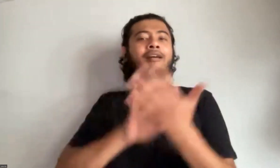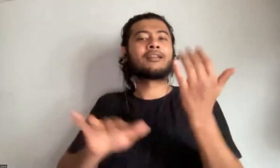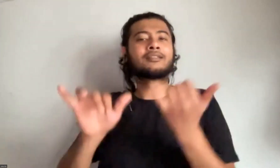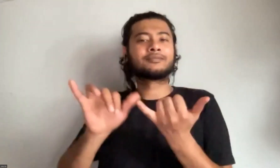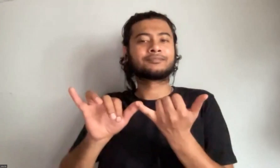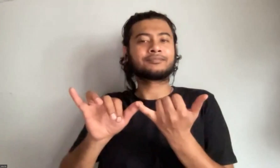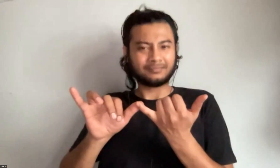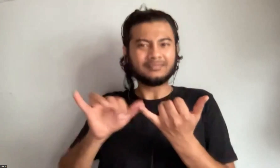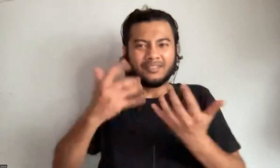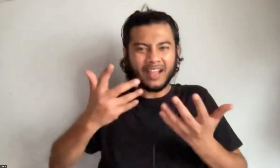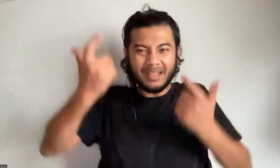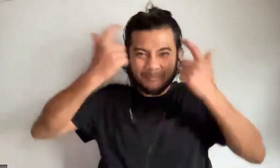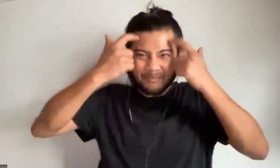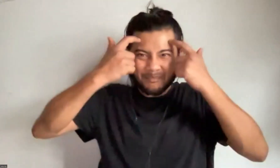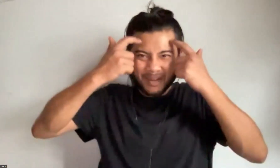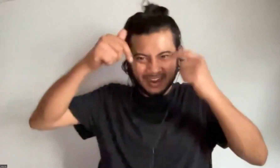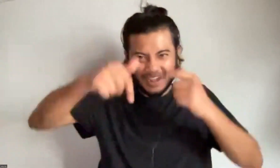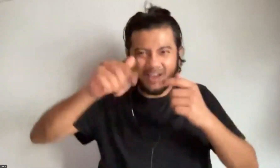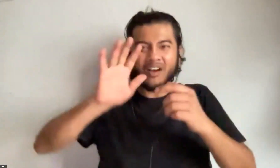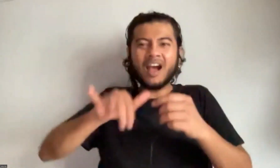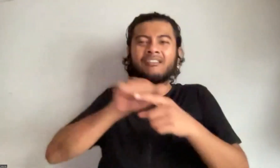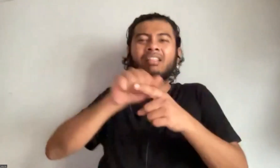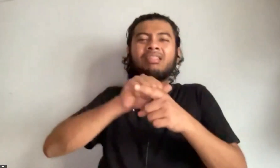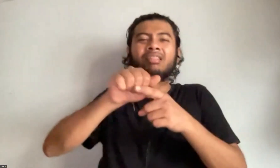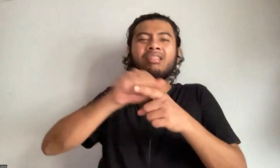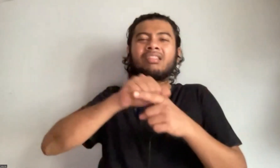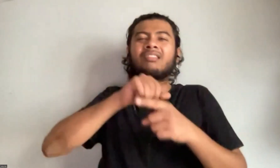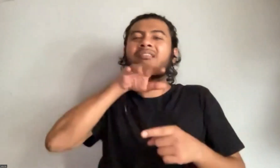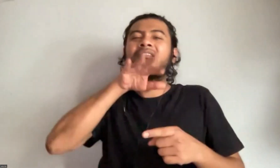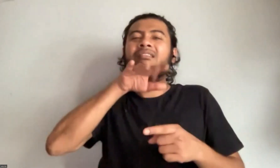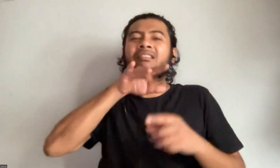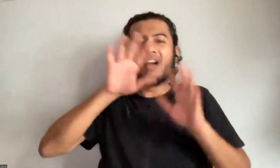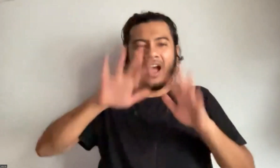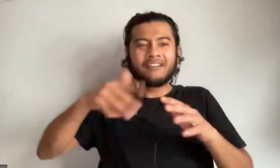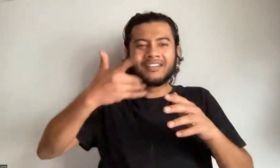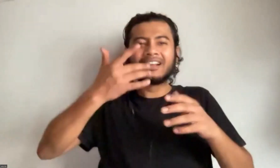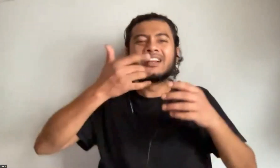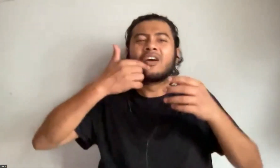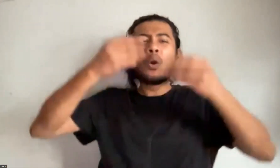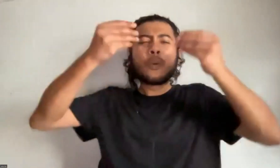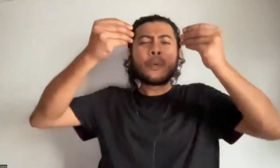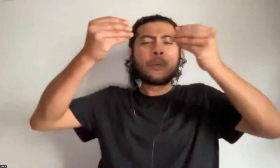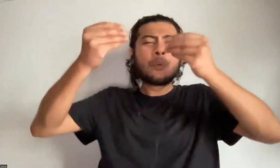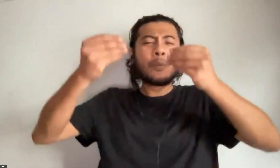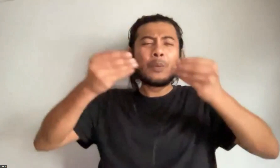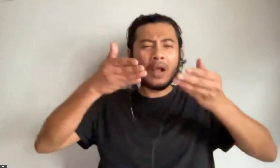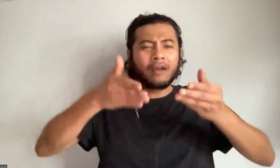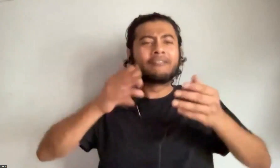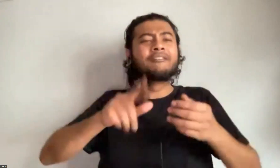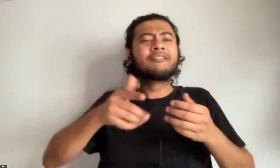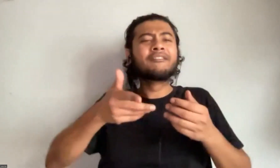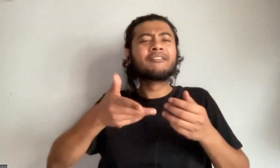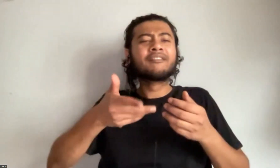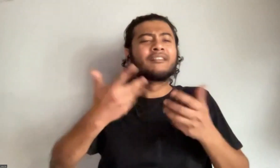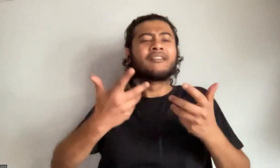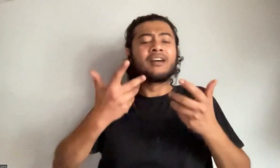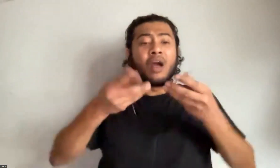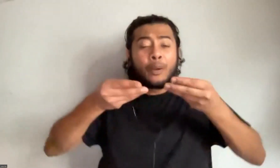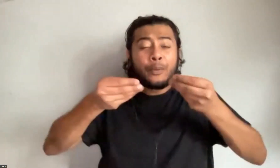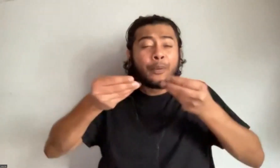start chanting, when you start doing your daily japa, when you start chanting the Hare Krishna Mahamantra, that